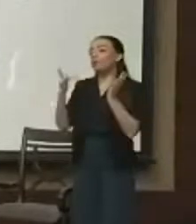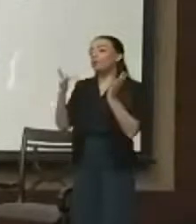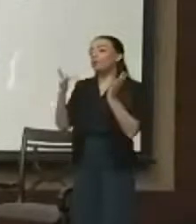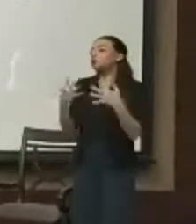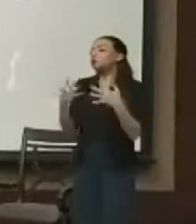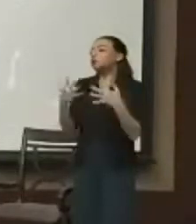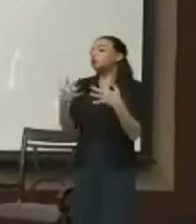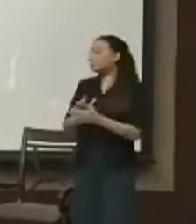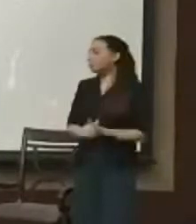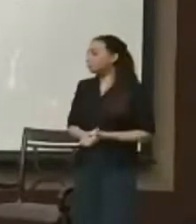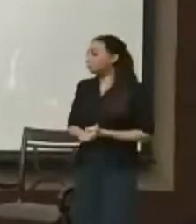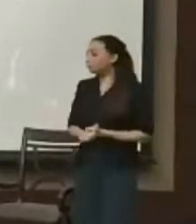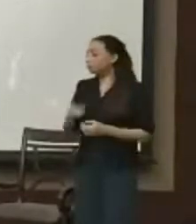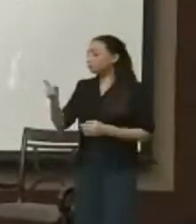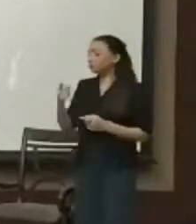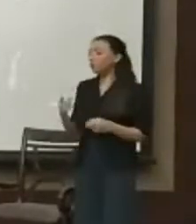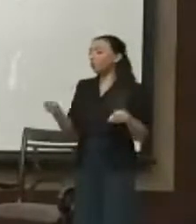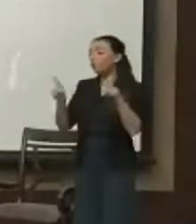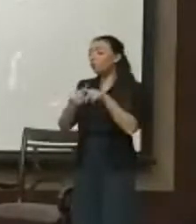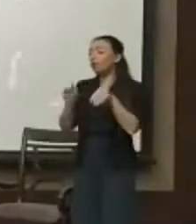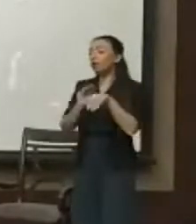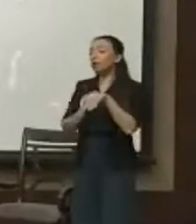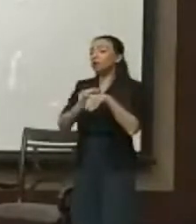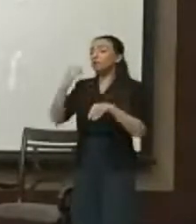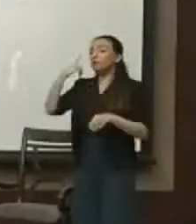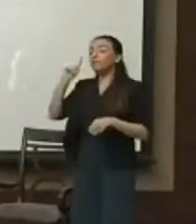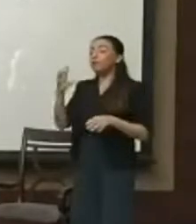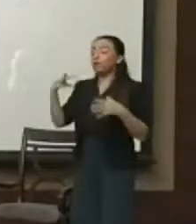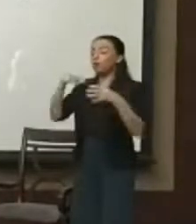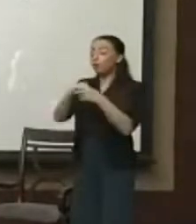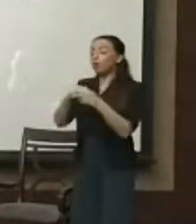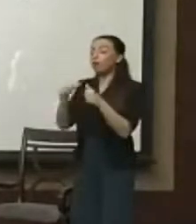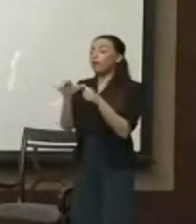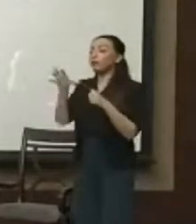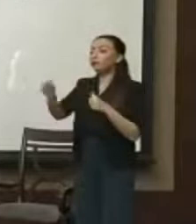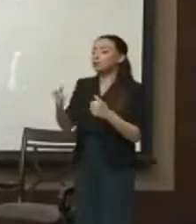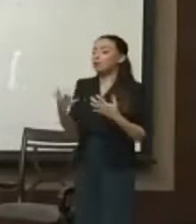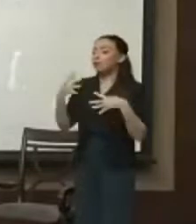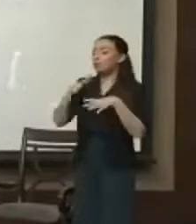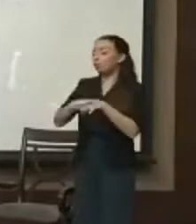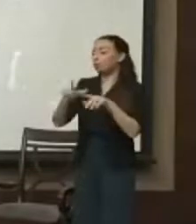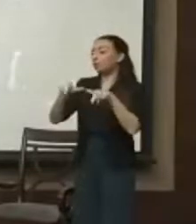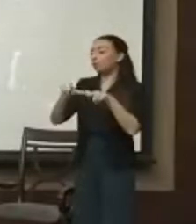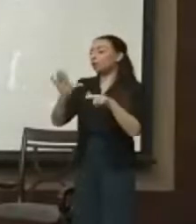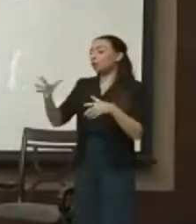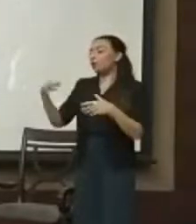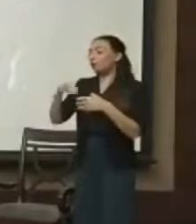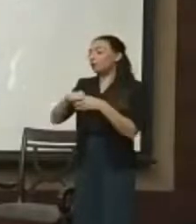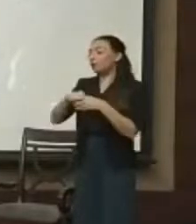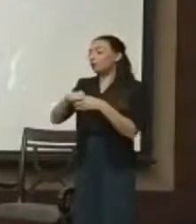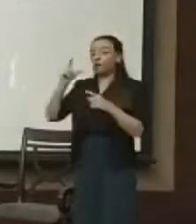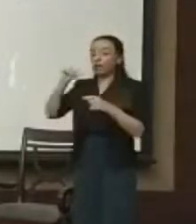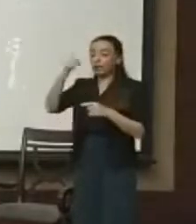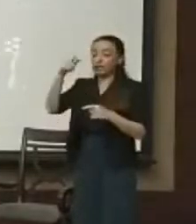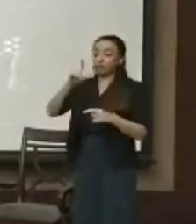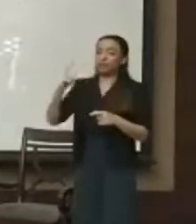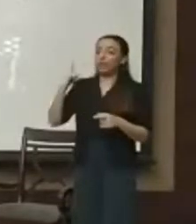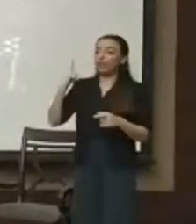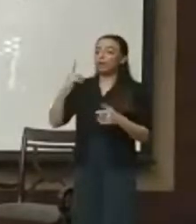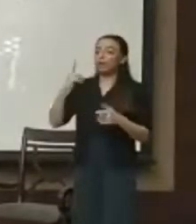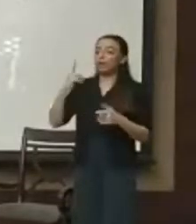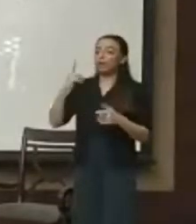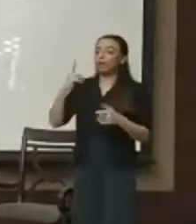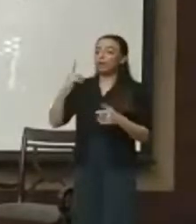accessibility. Karishma also serves as a member on various accessibility inclusion committees with India's leading industry associations